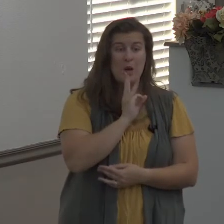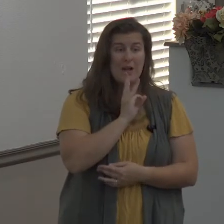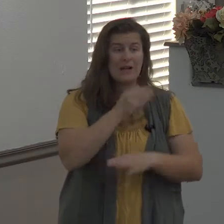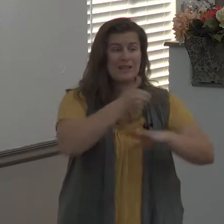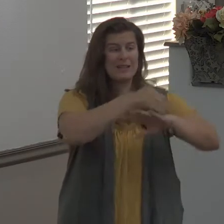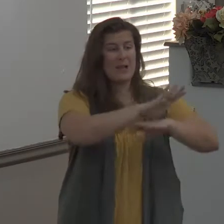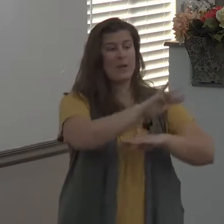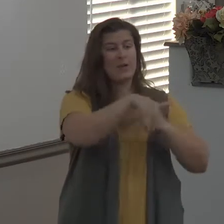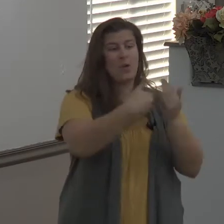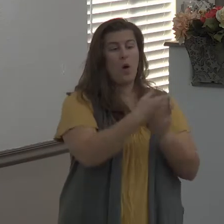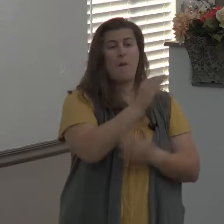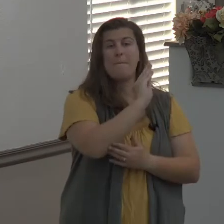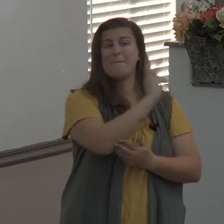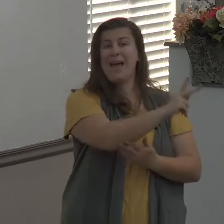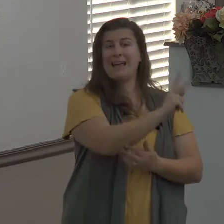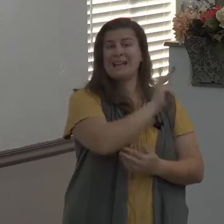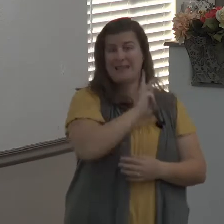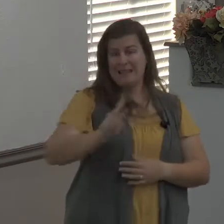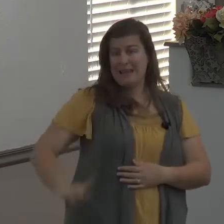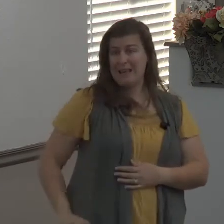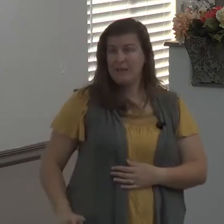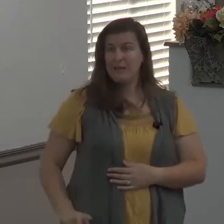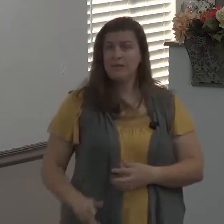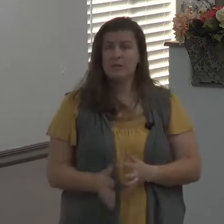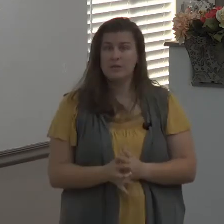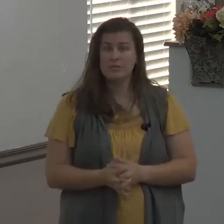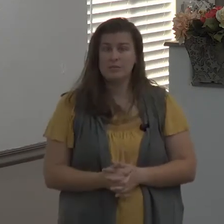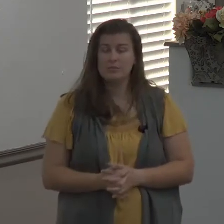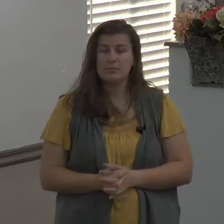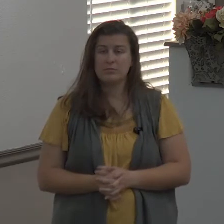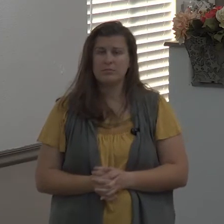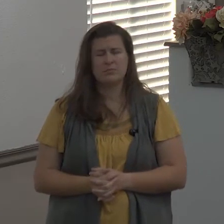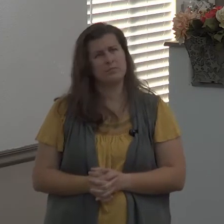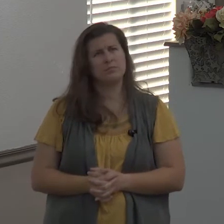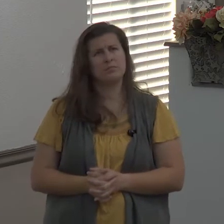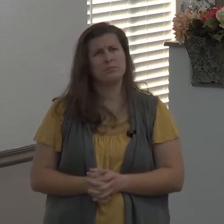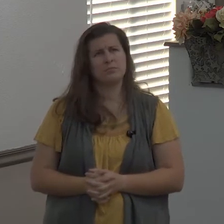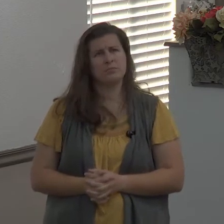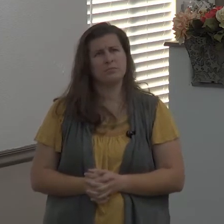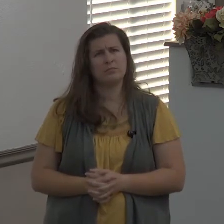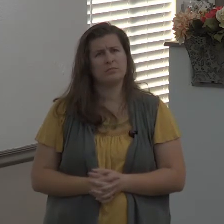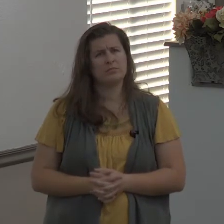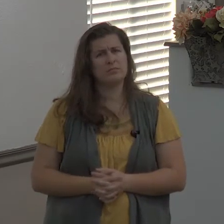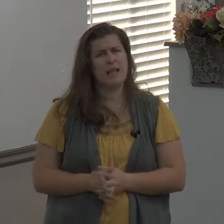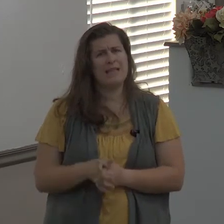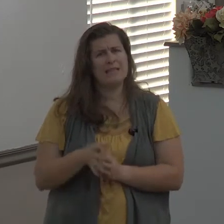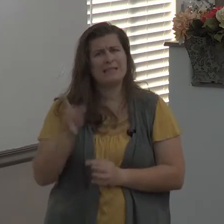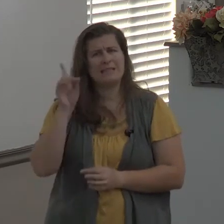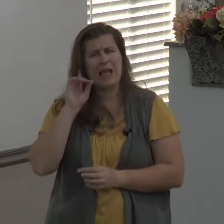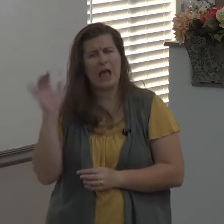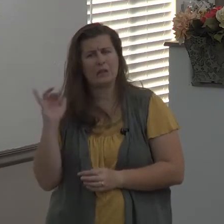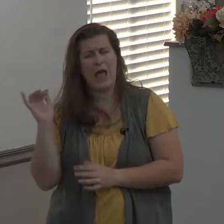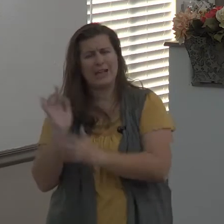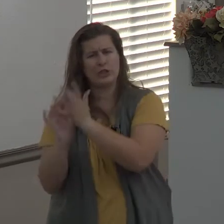they fed them, they gave them water, they sent them all back to the king of Syria.